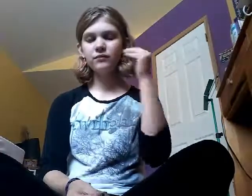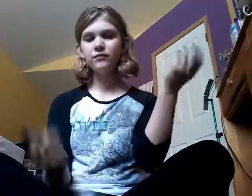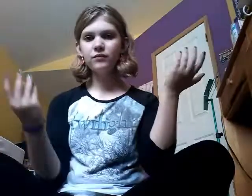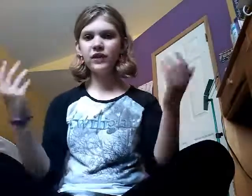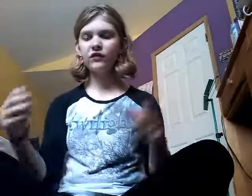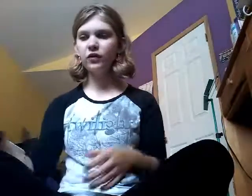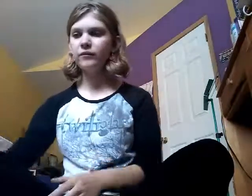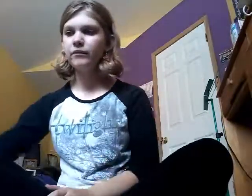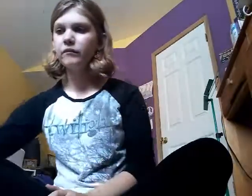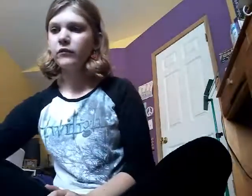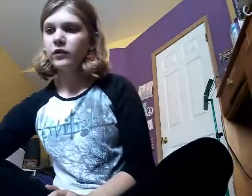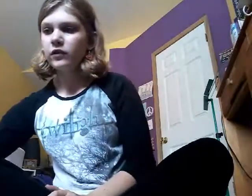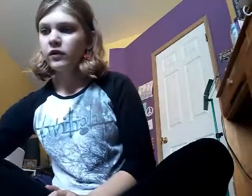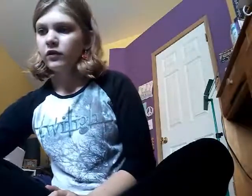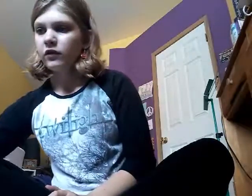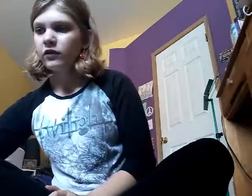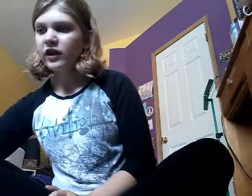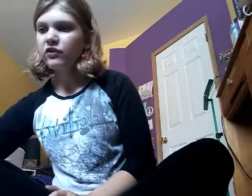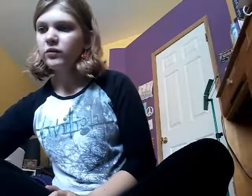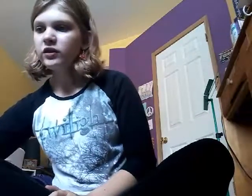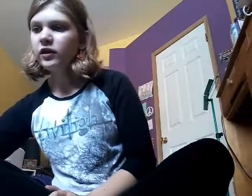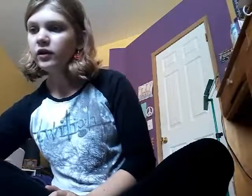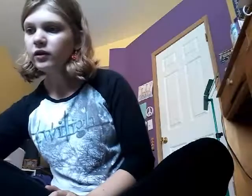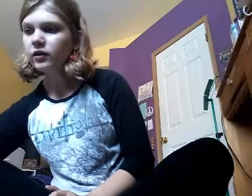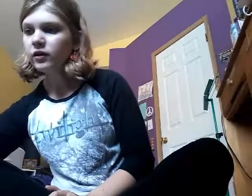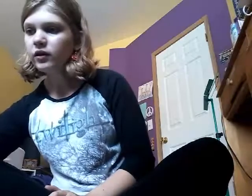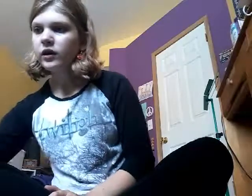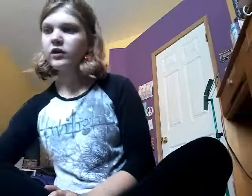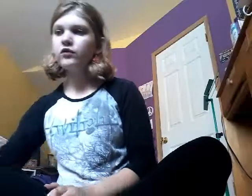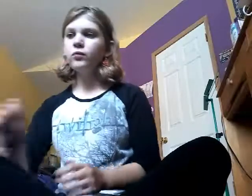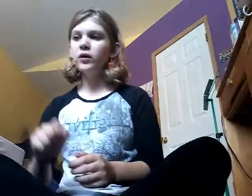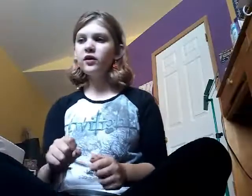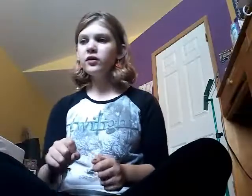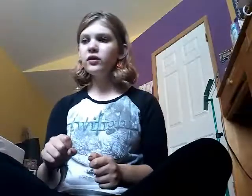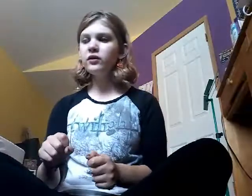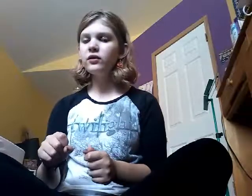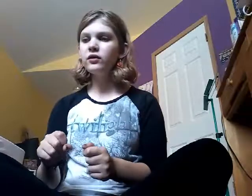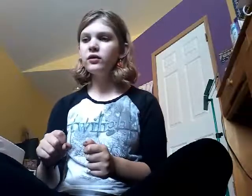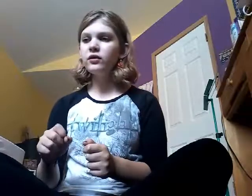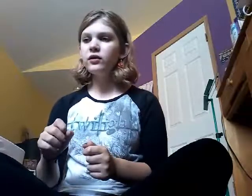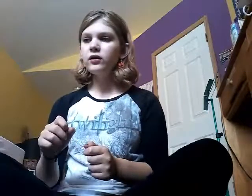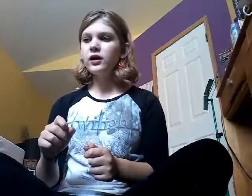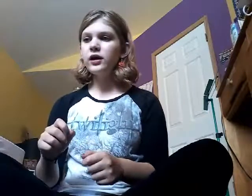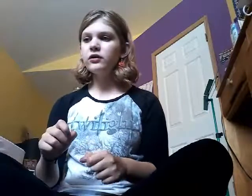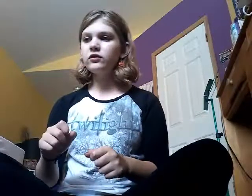that's home. So, the next one is work, and